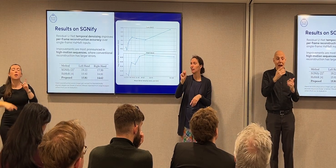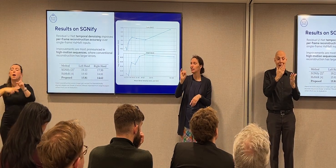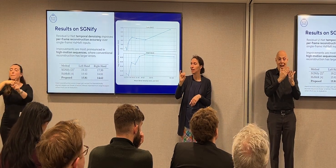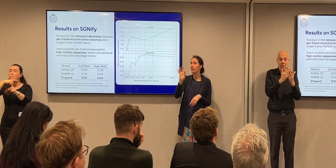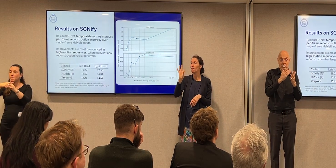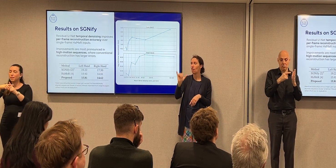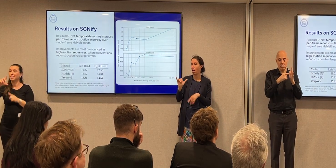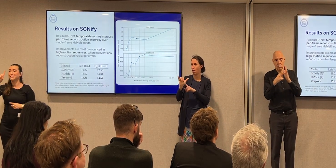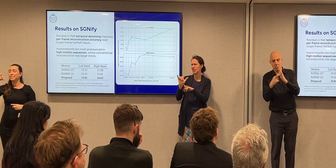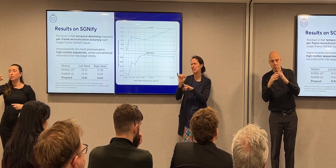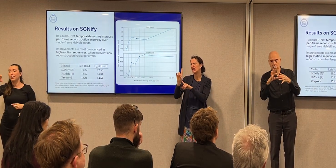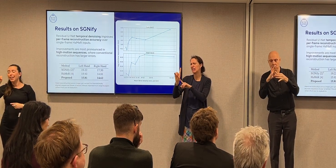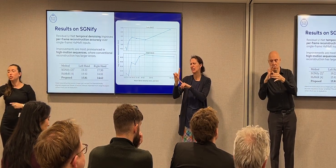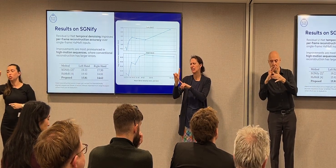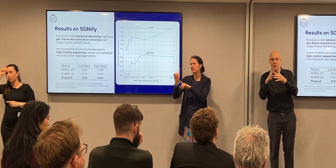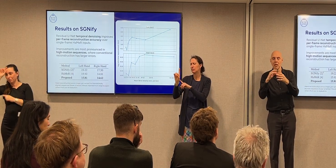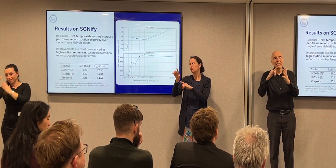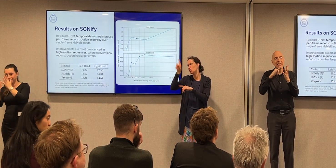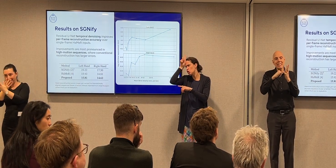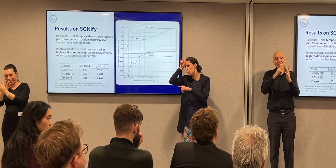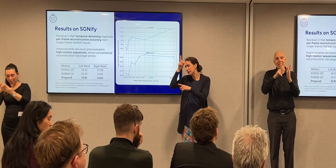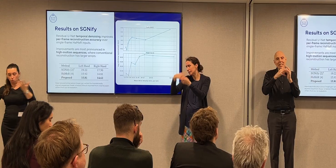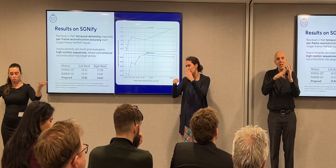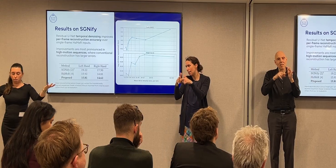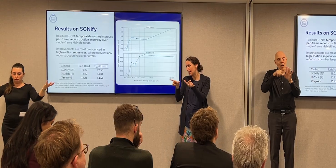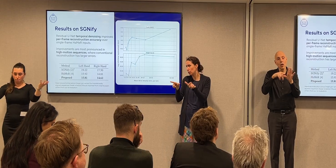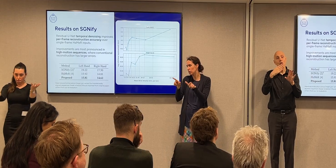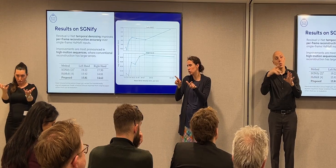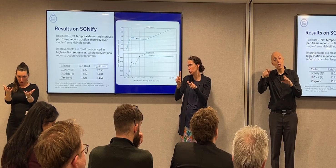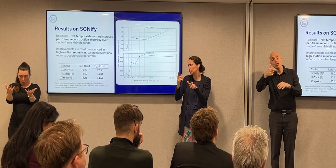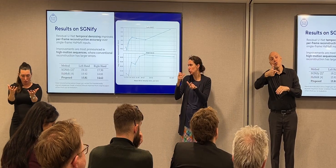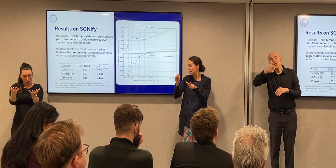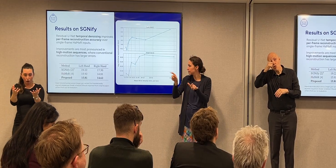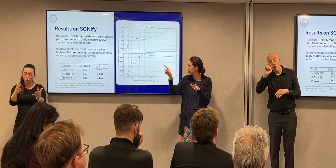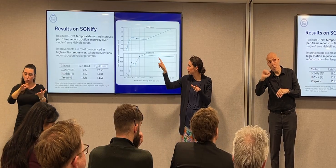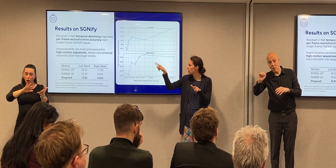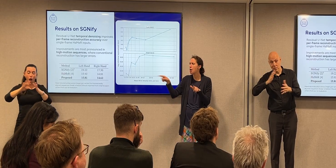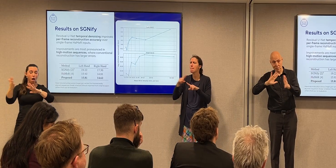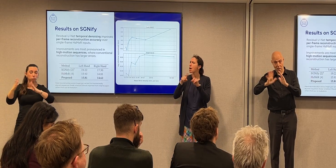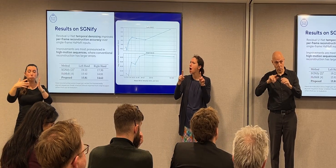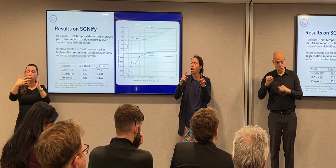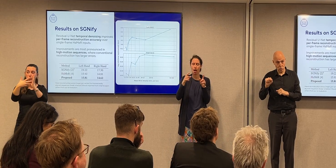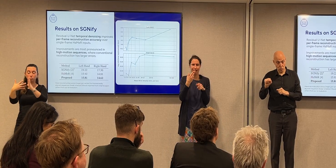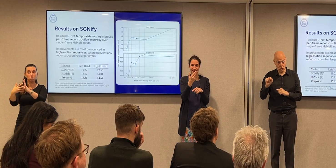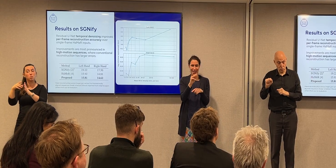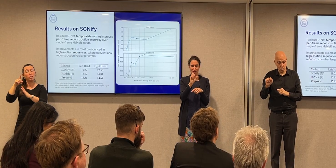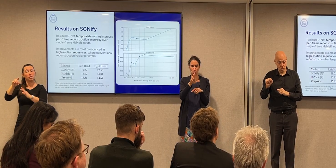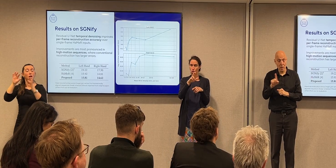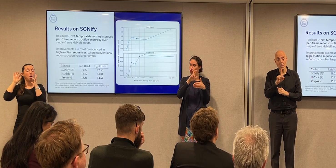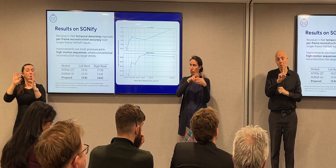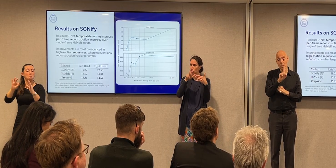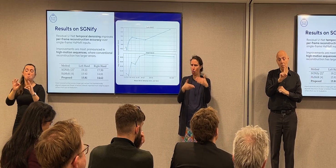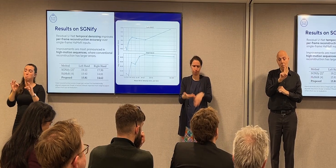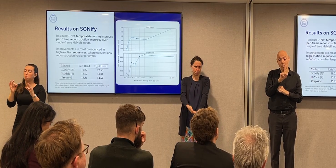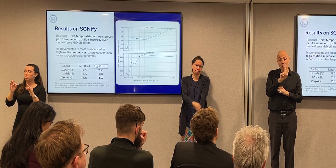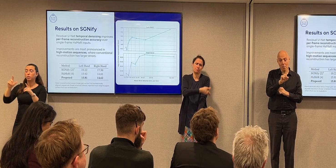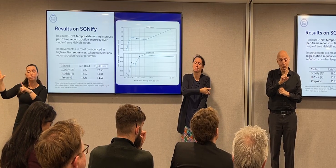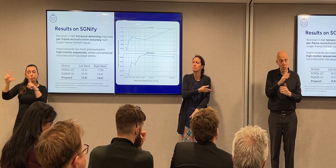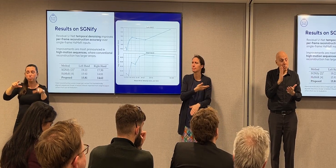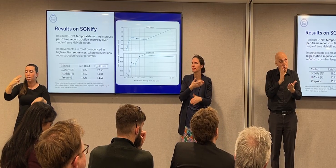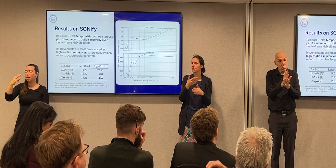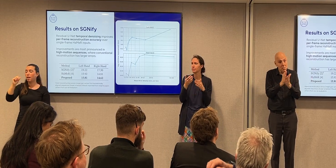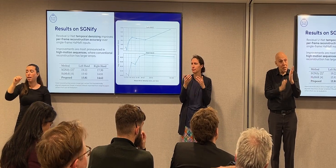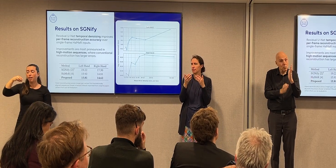language, we were able to improve the results that Hamer got standalone on the single frame